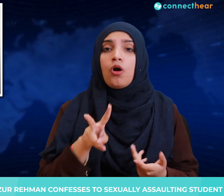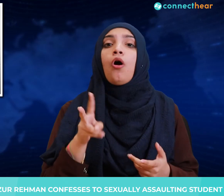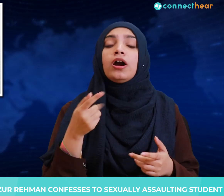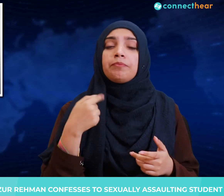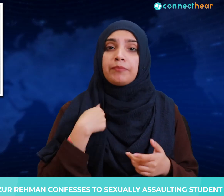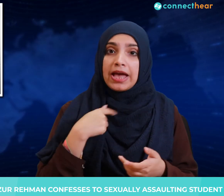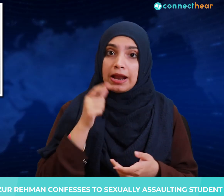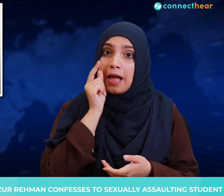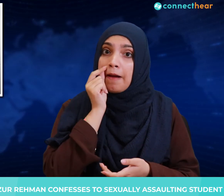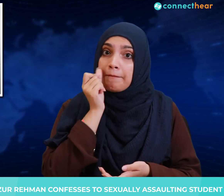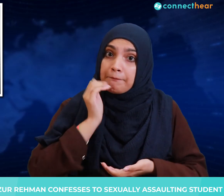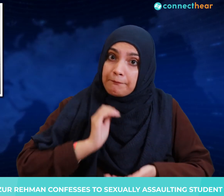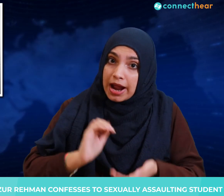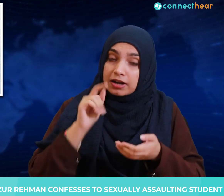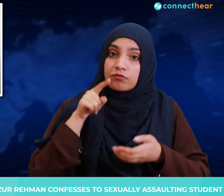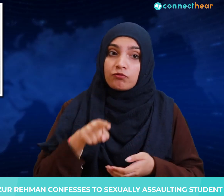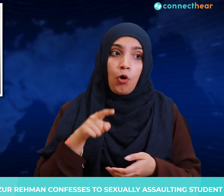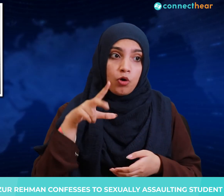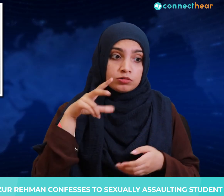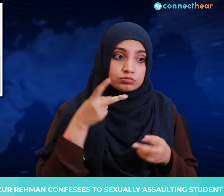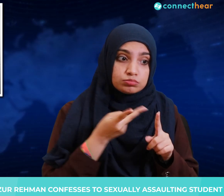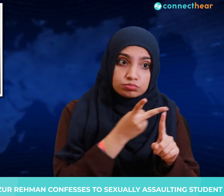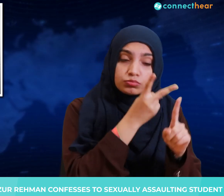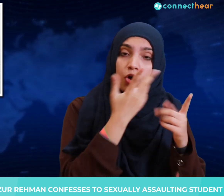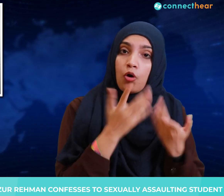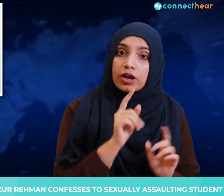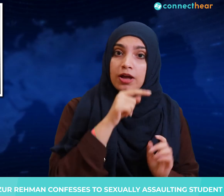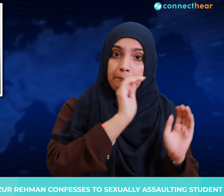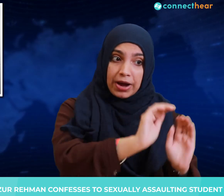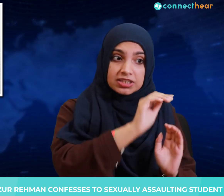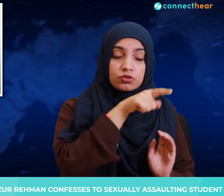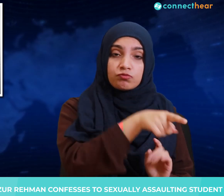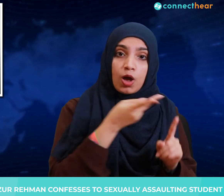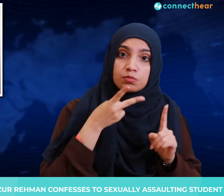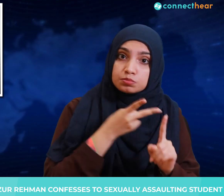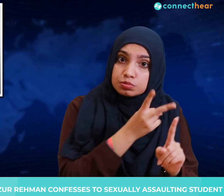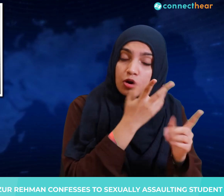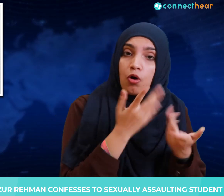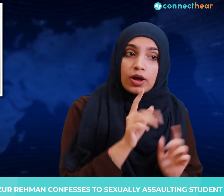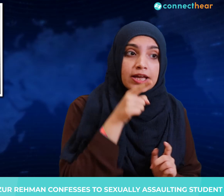had attempted to threaten the student and stop him from mentioning the incident to anyone.